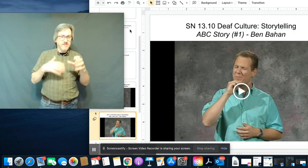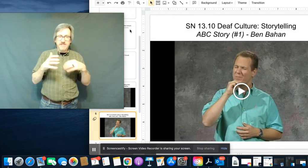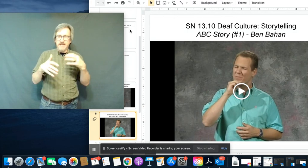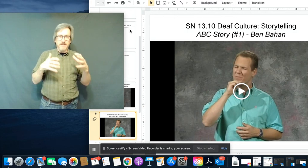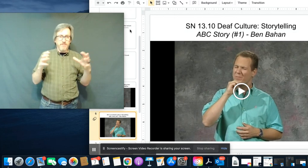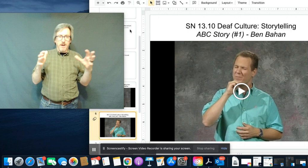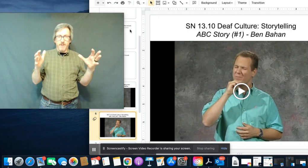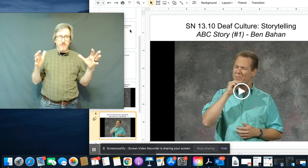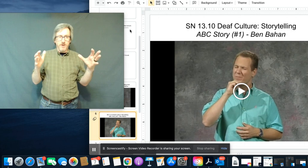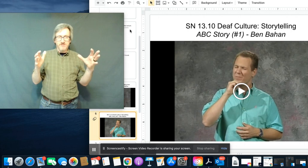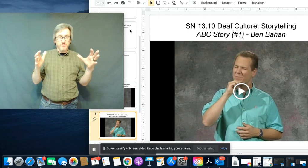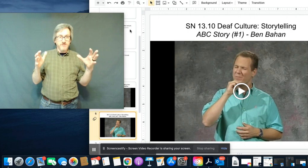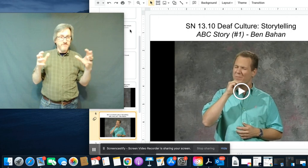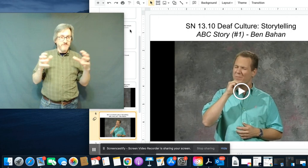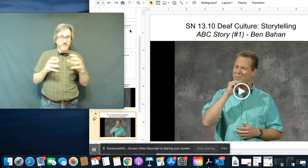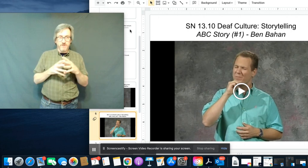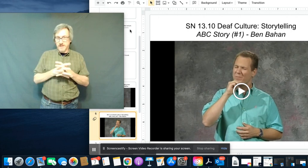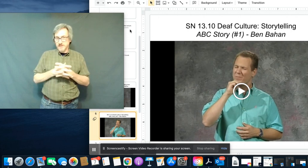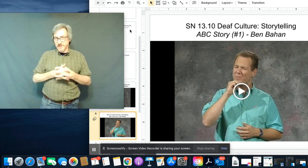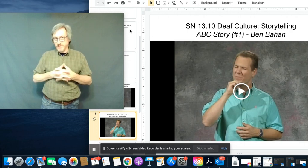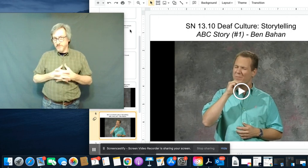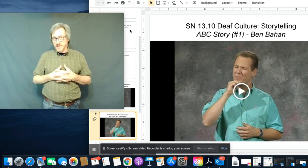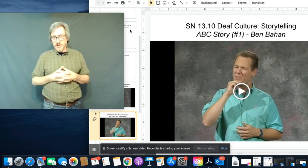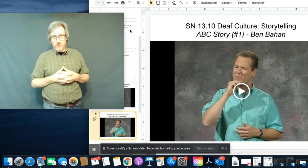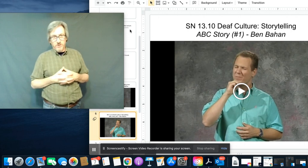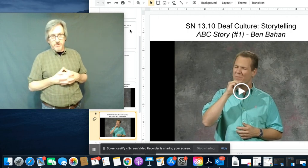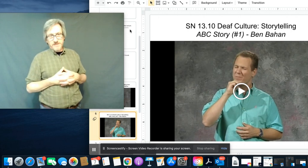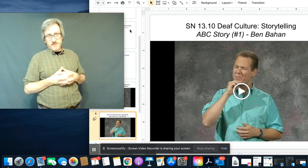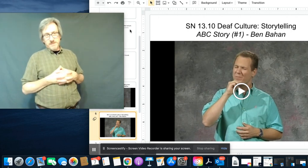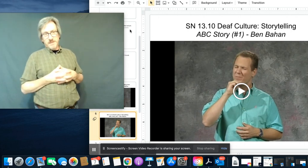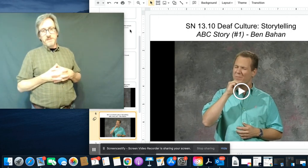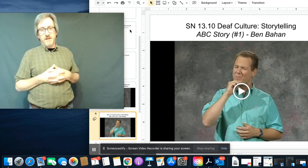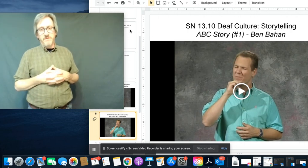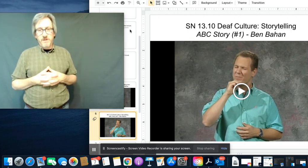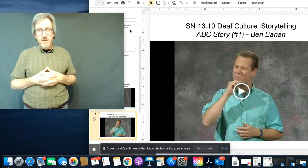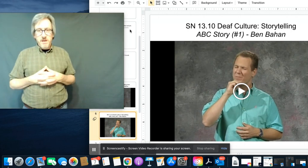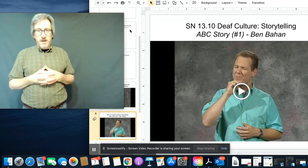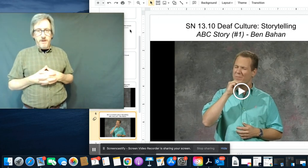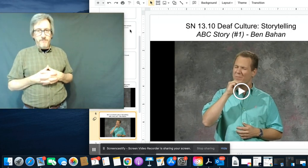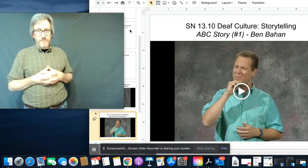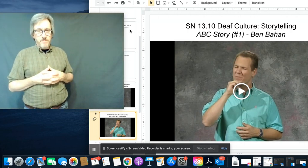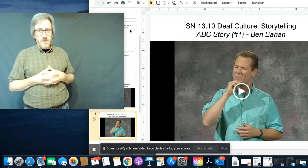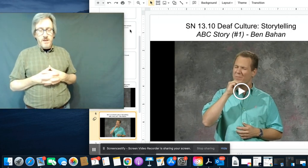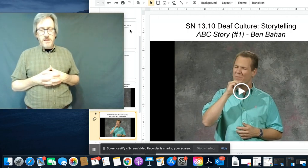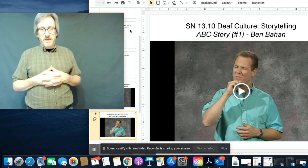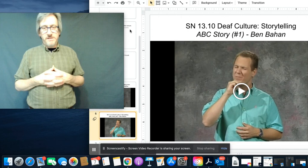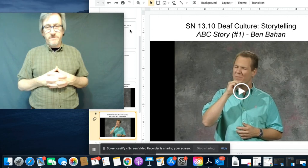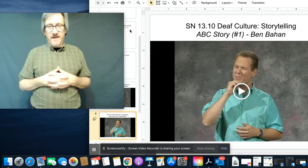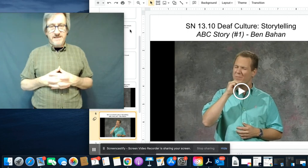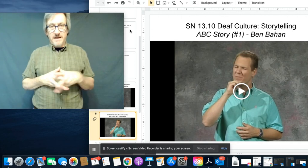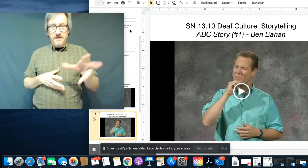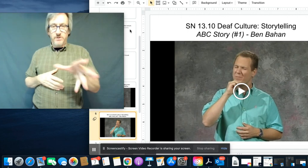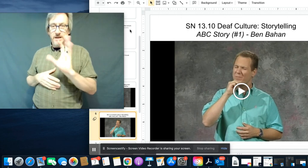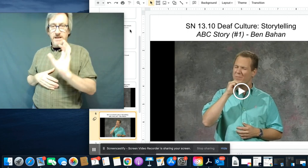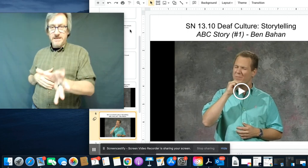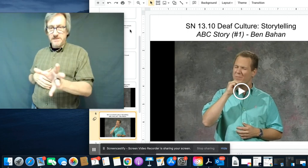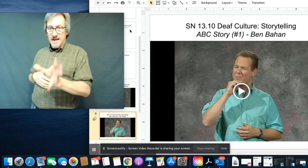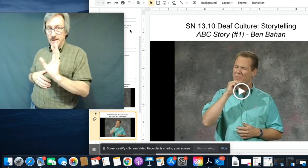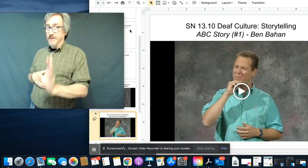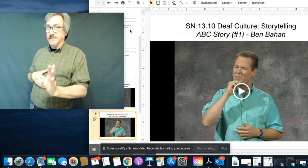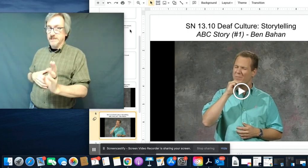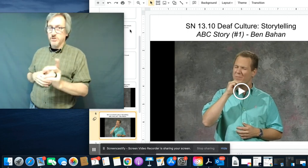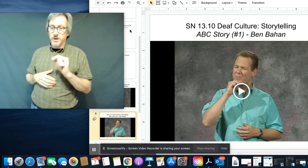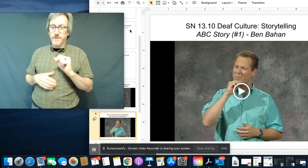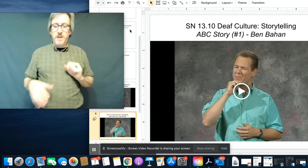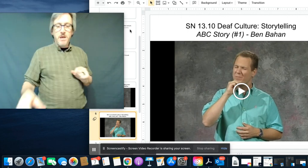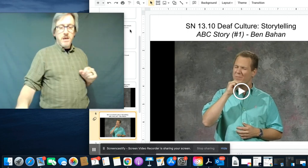You'll see him pop up in all sorts of different things, giving keynote addresses and stuff. He's fascinating. So he tells an